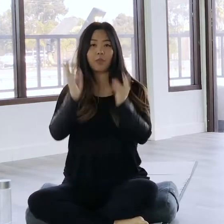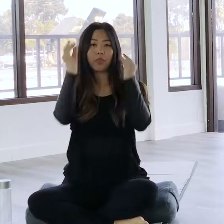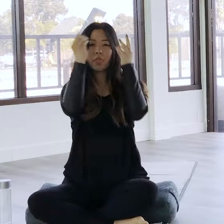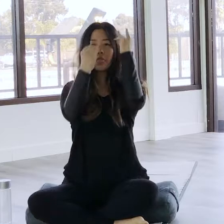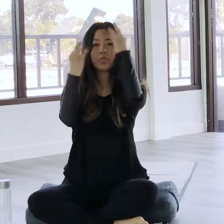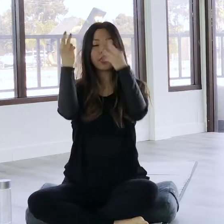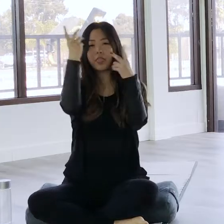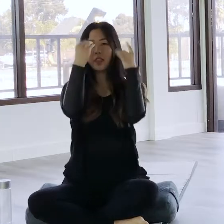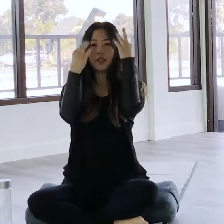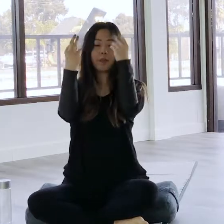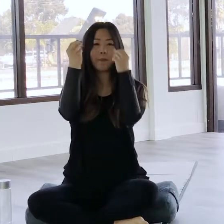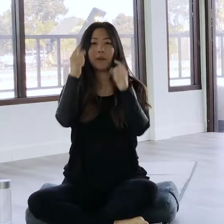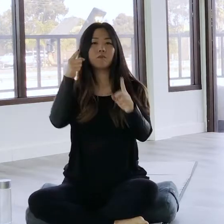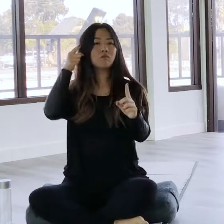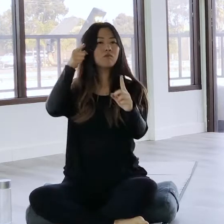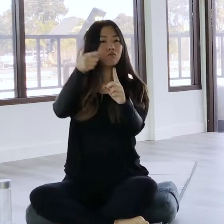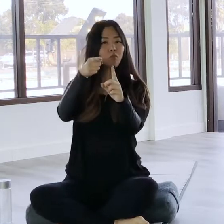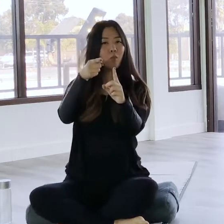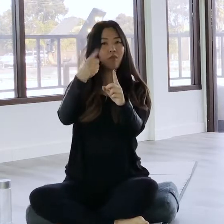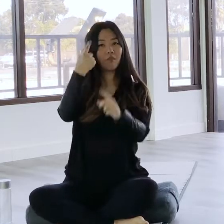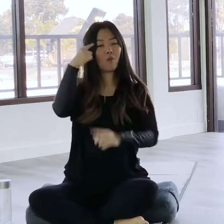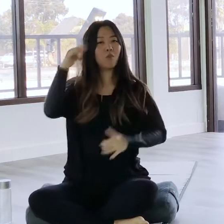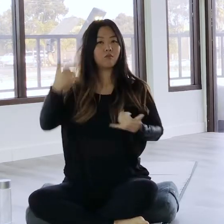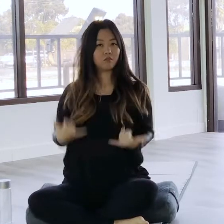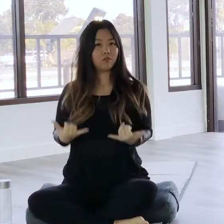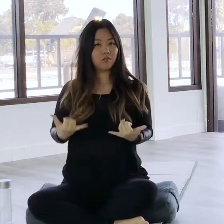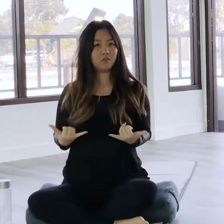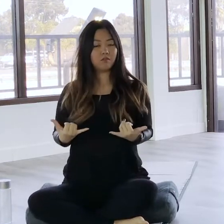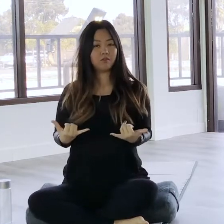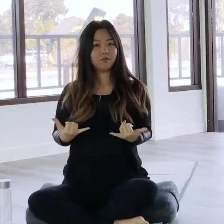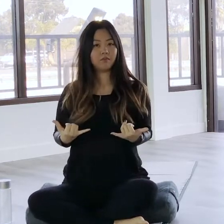And we're going to start to connect with the breath here.